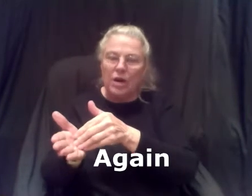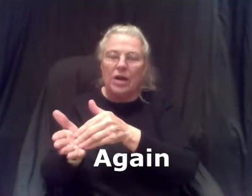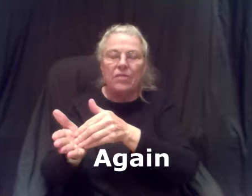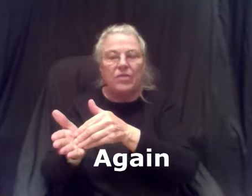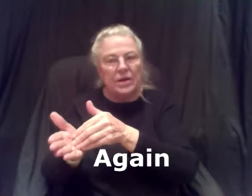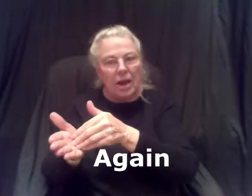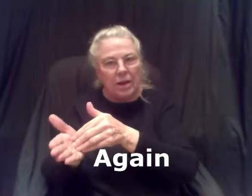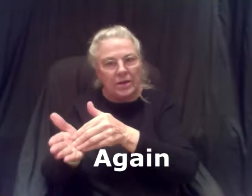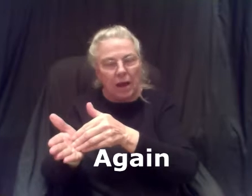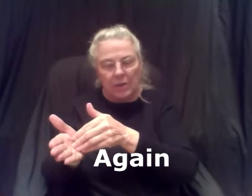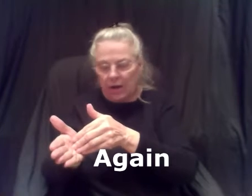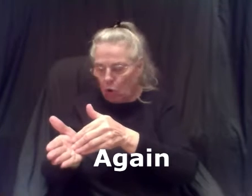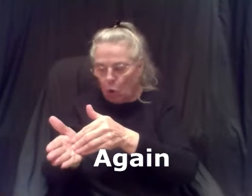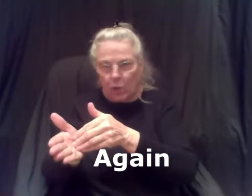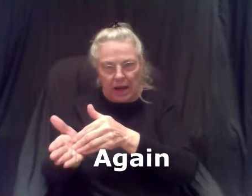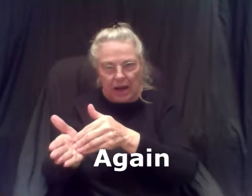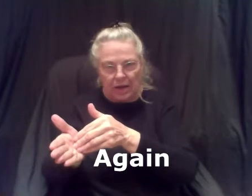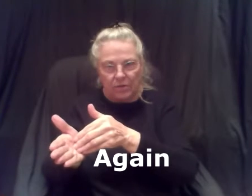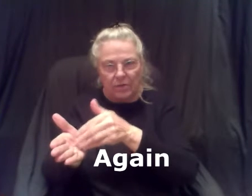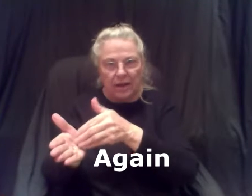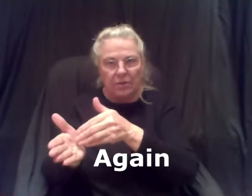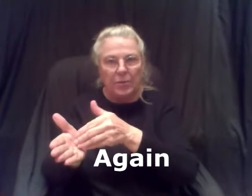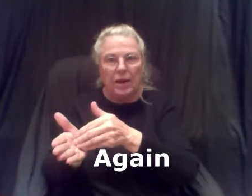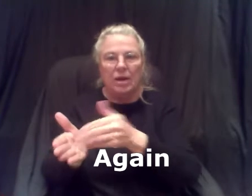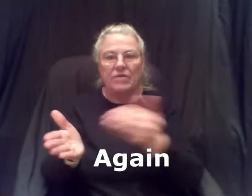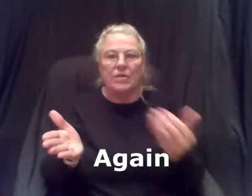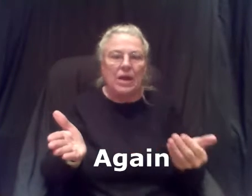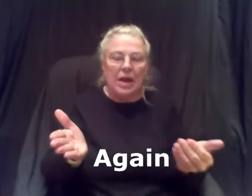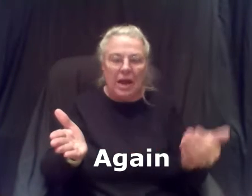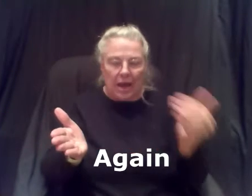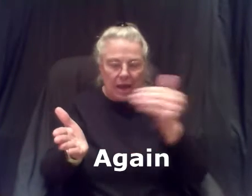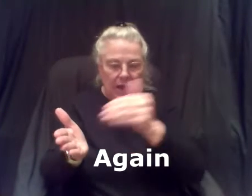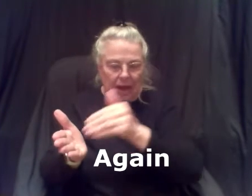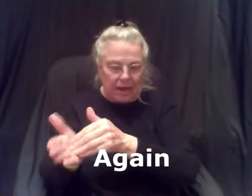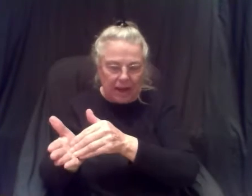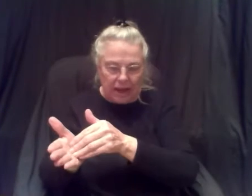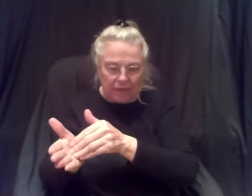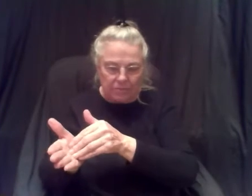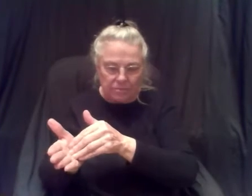the non-dominant open hand in the middle of it. Again.